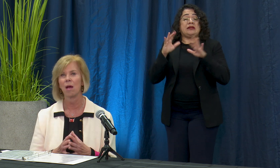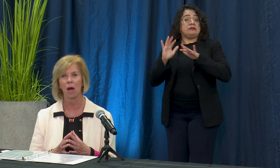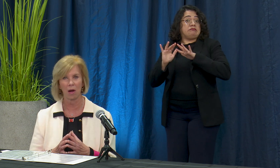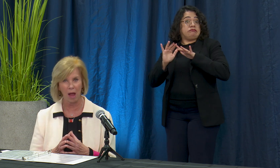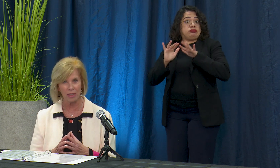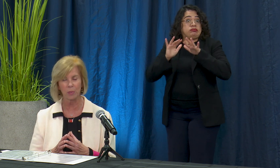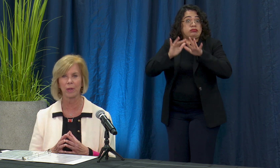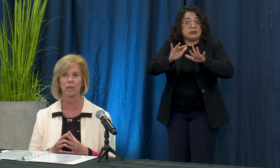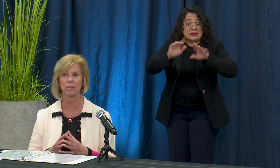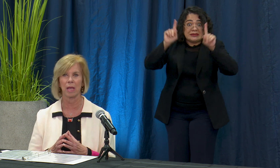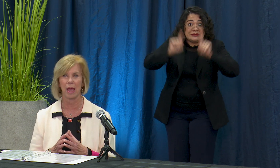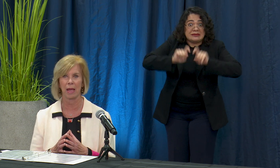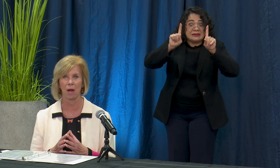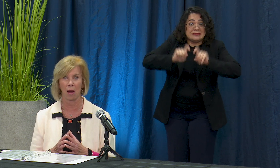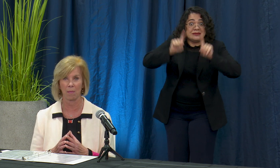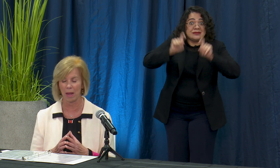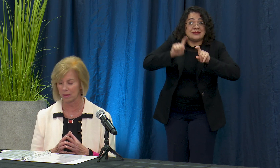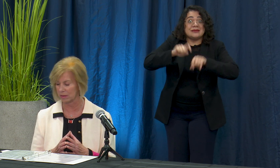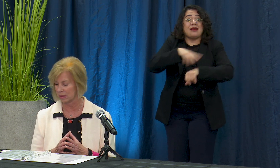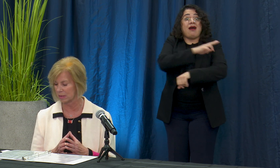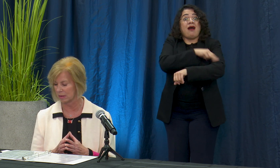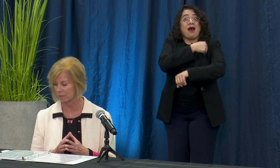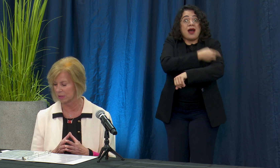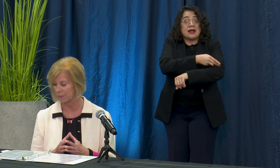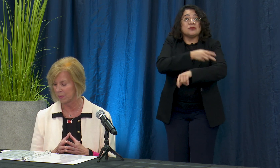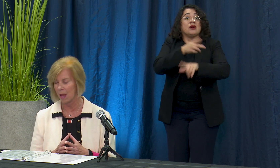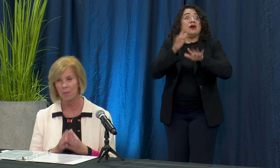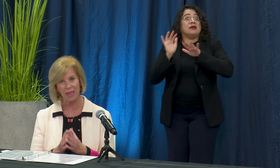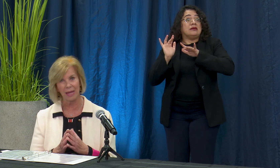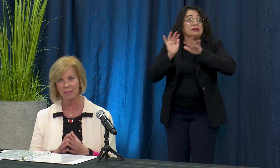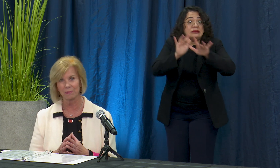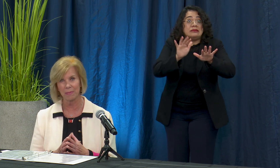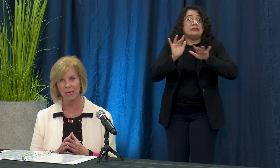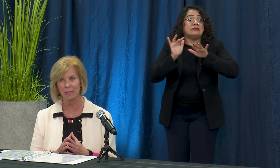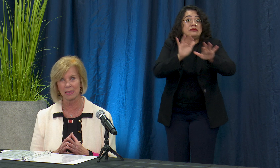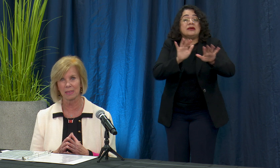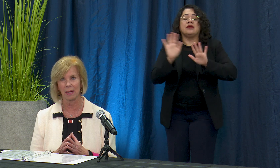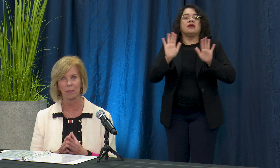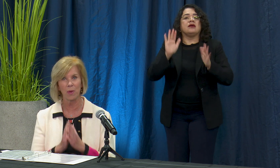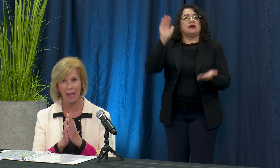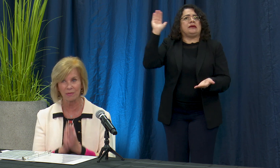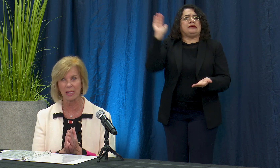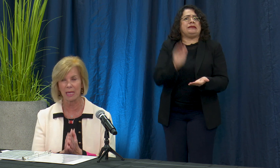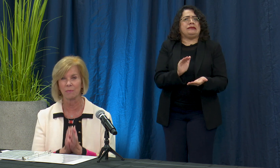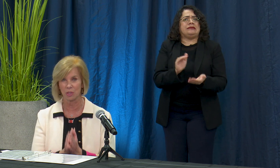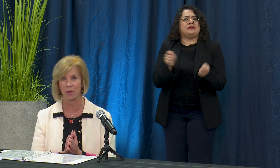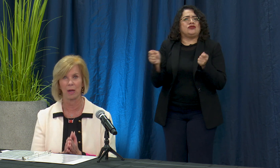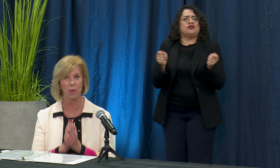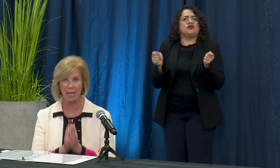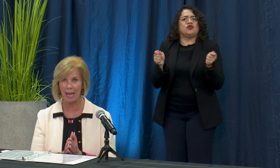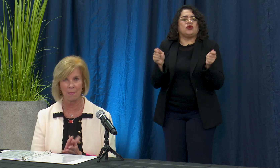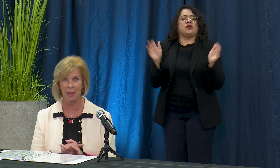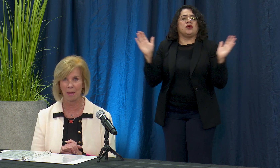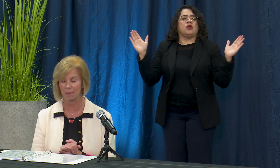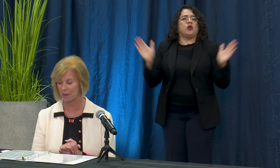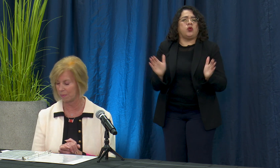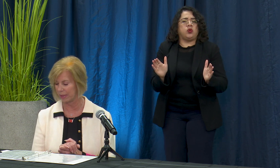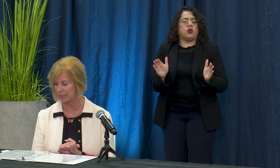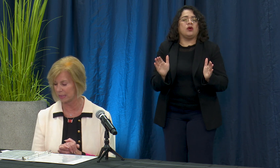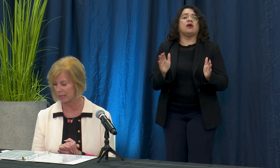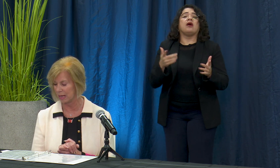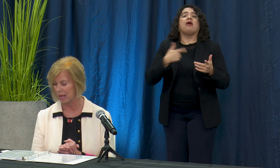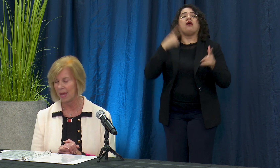overwhelming our hospitals and our medical systems. But that means we have to keep doing it. We can't